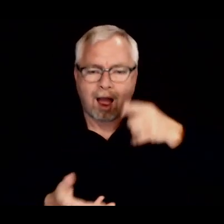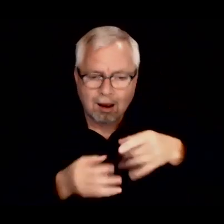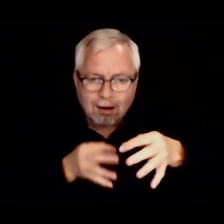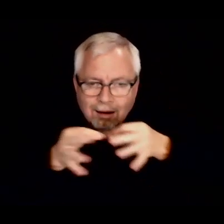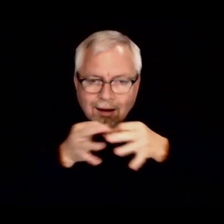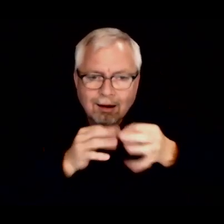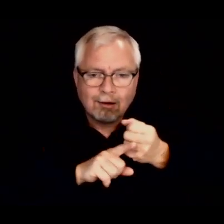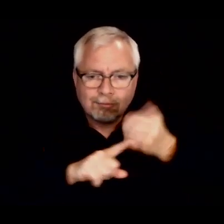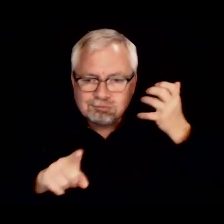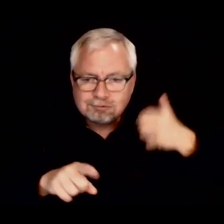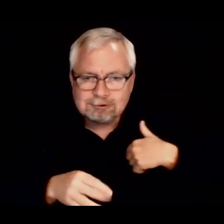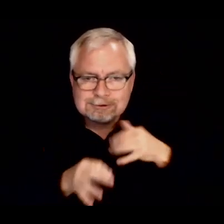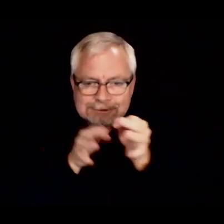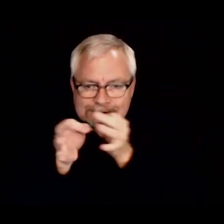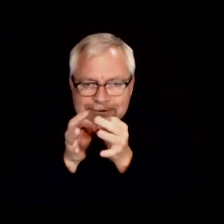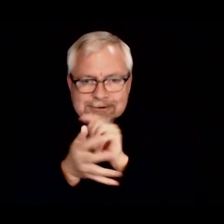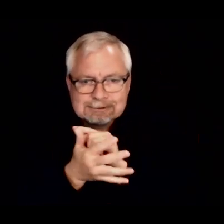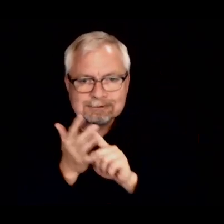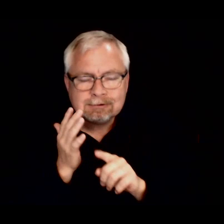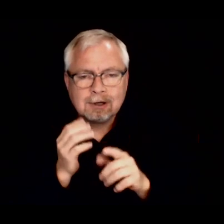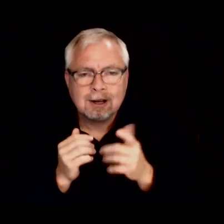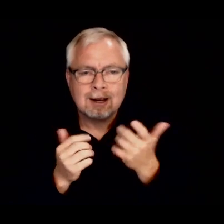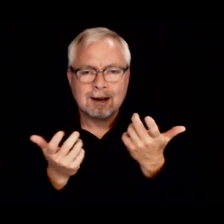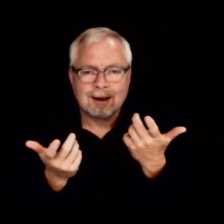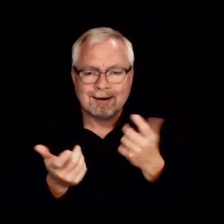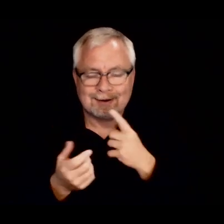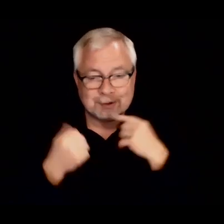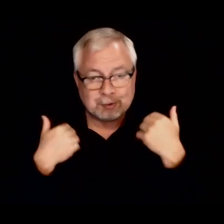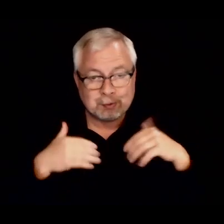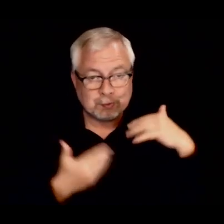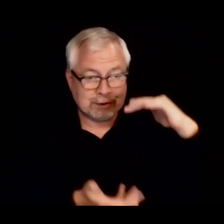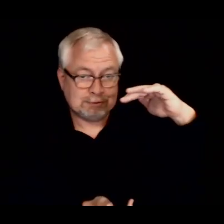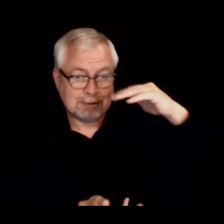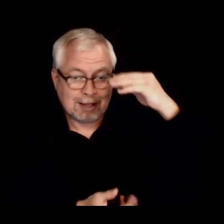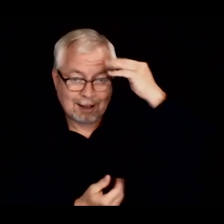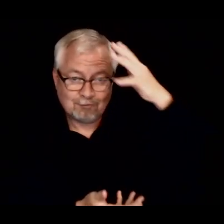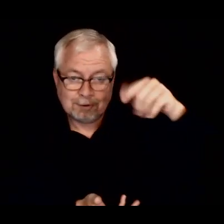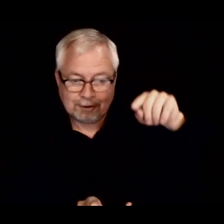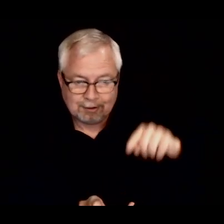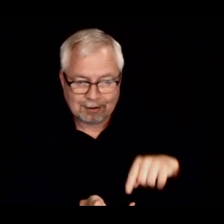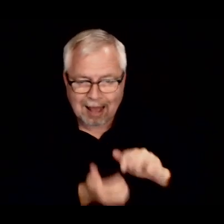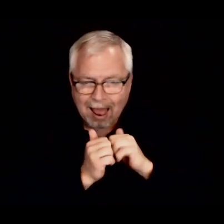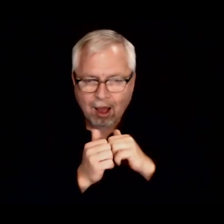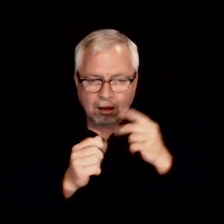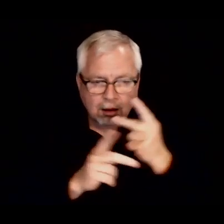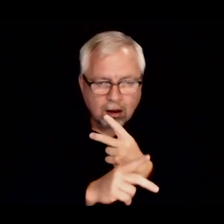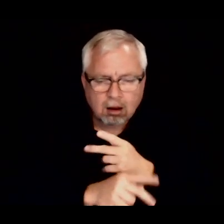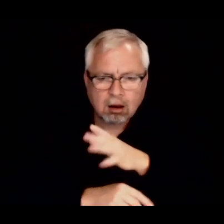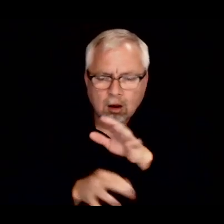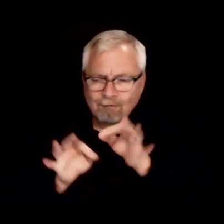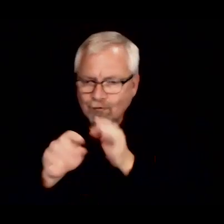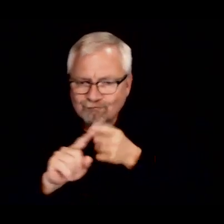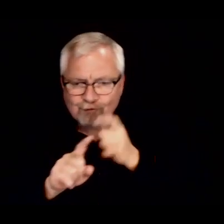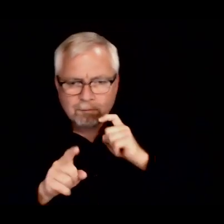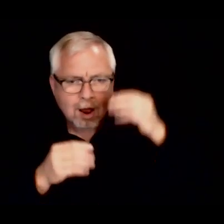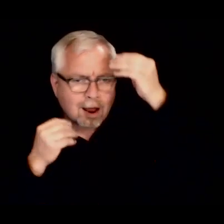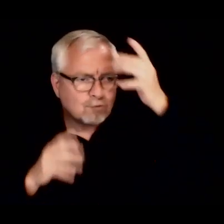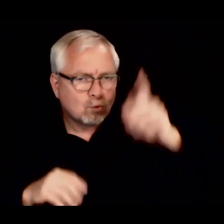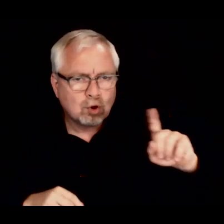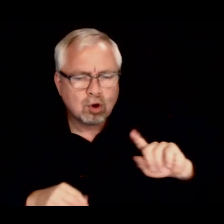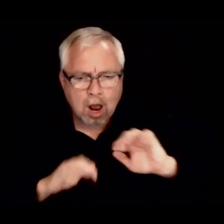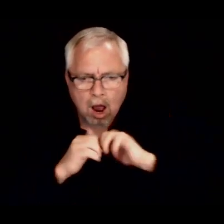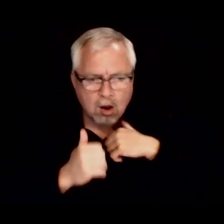source of transmission and outbreaks, and how how we compare to others. And we've talked about